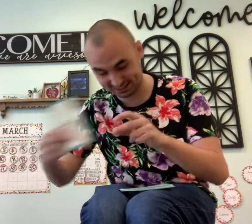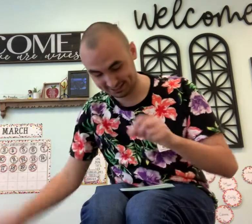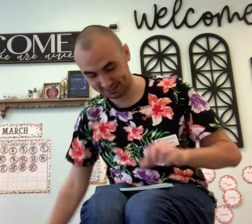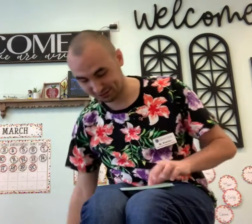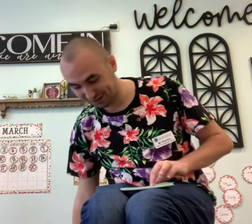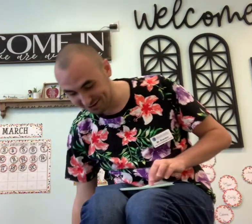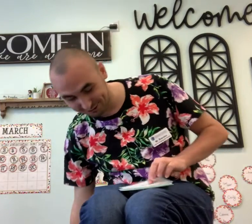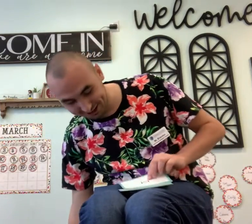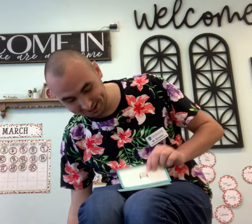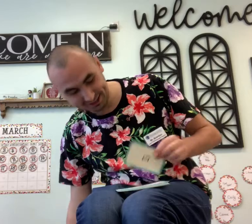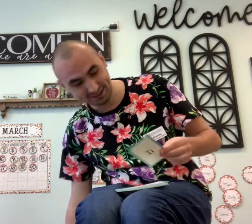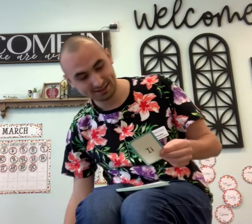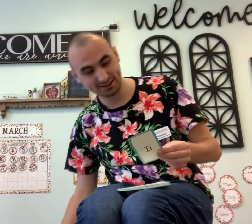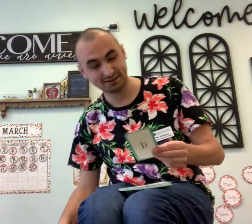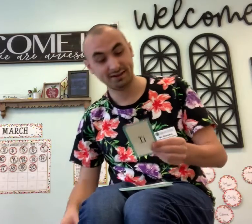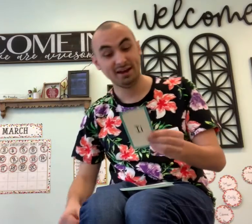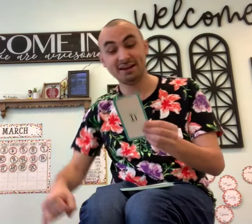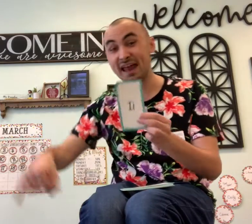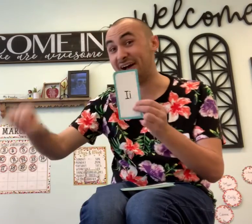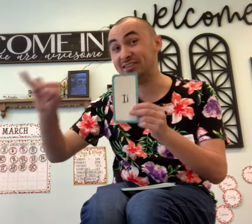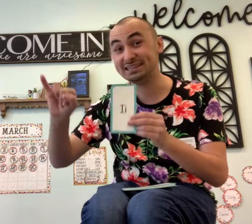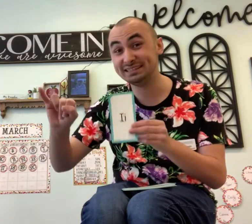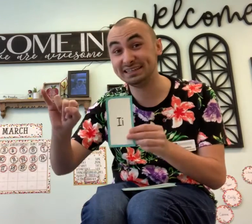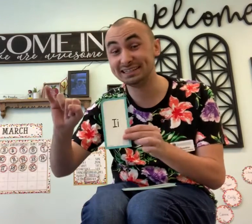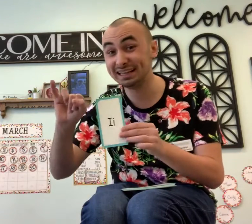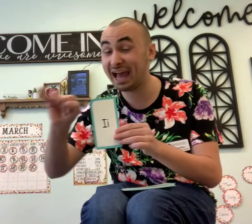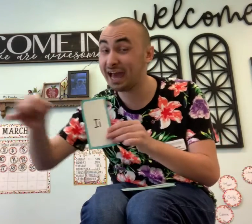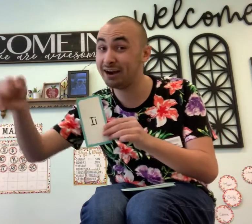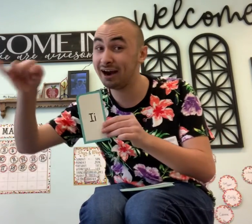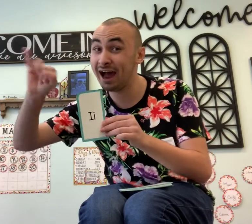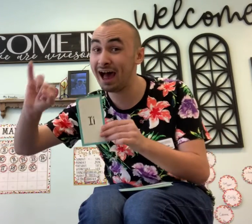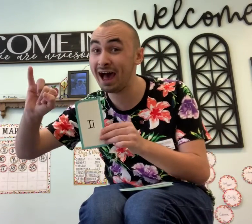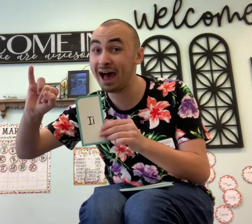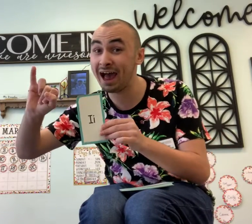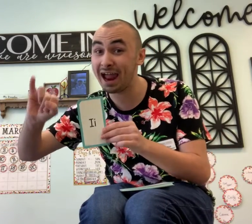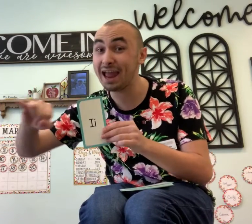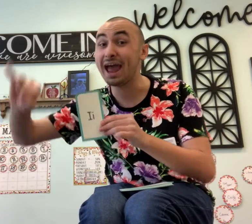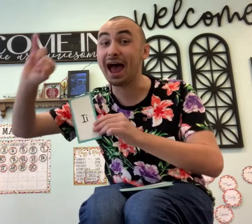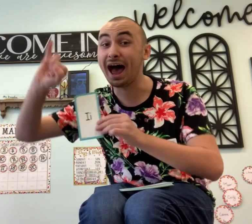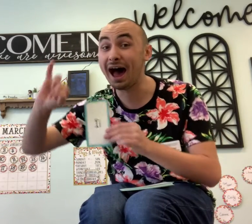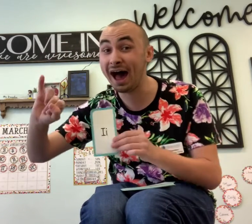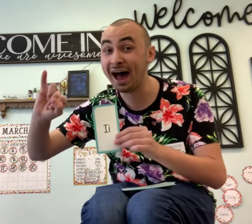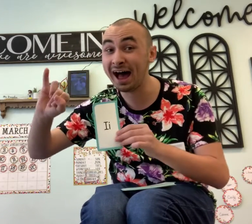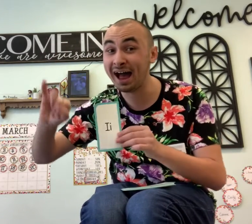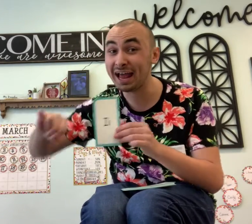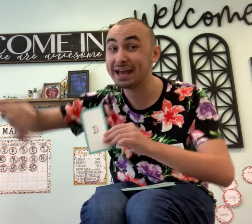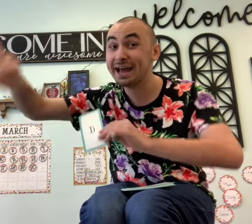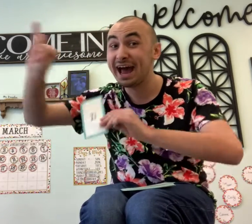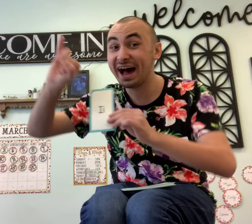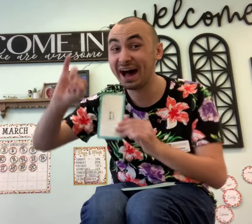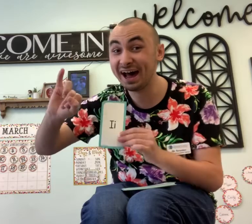Great job. Now this is the letter E. I. I. I.